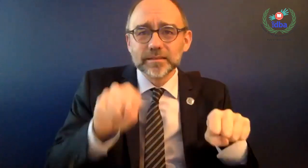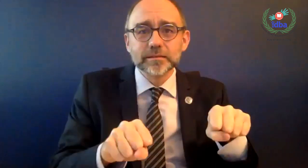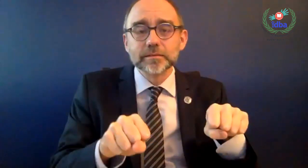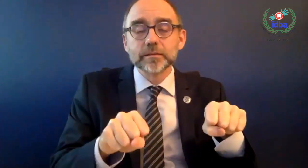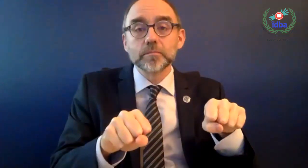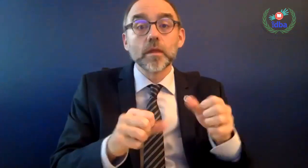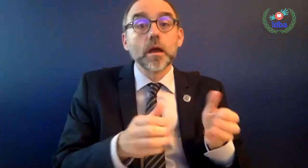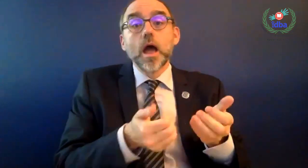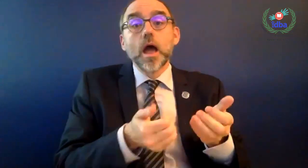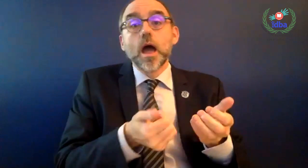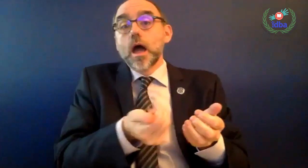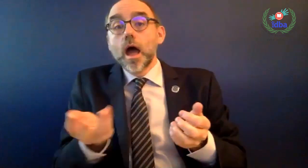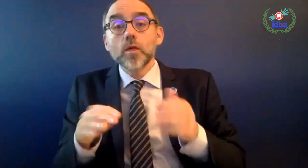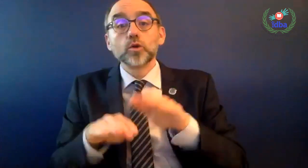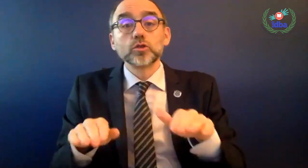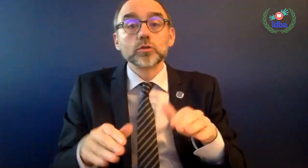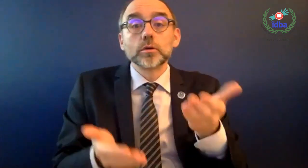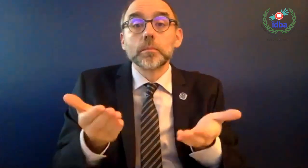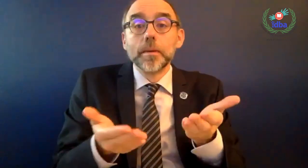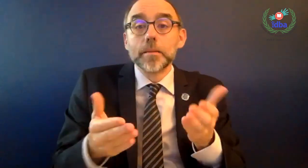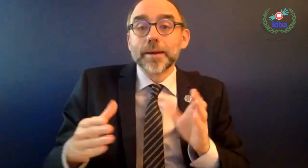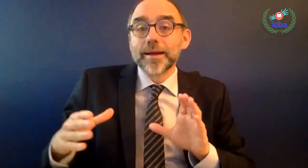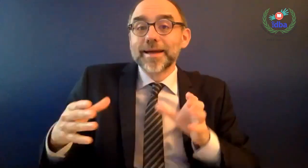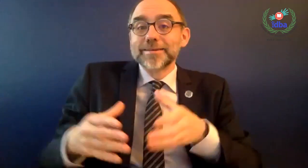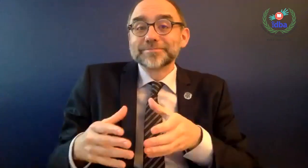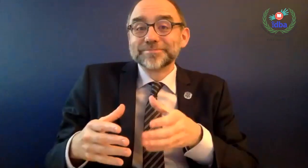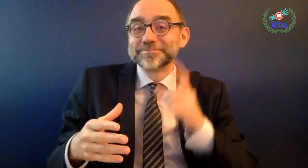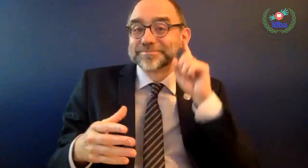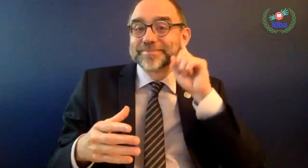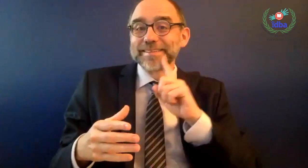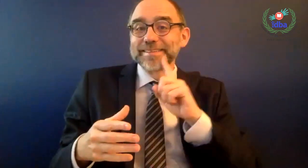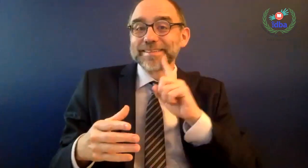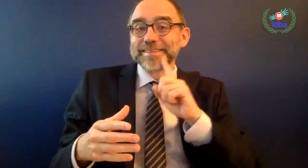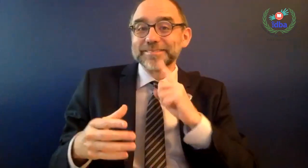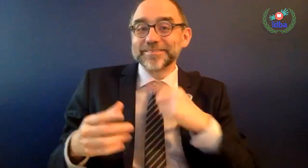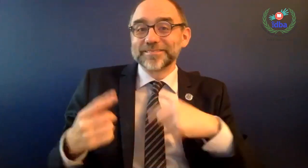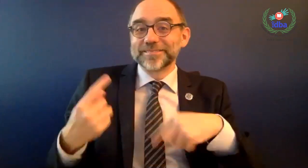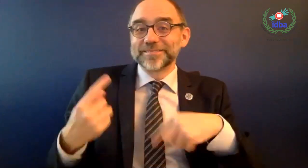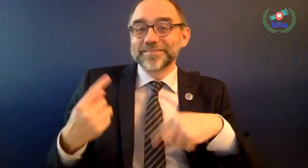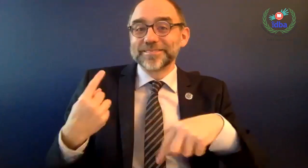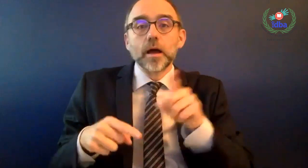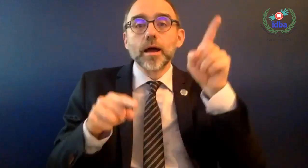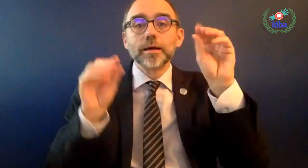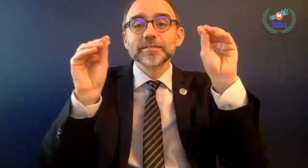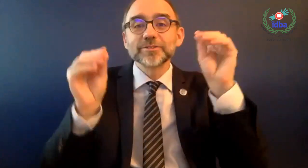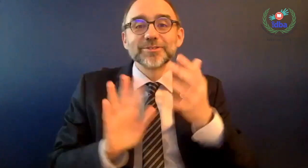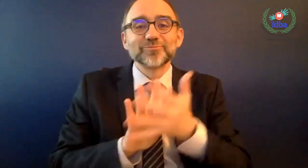provide the students who use hearing aids, but the classroom is not completely accessible to